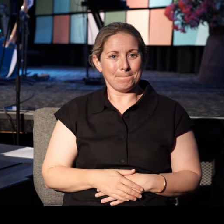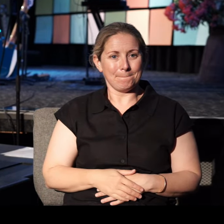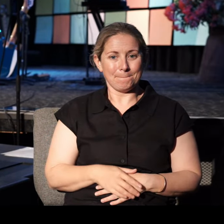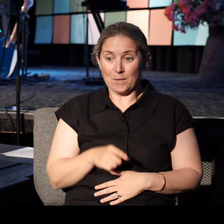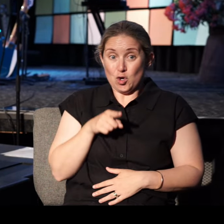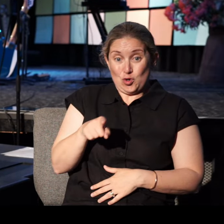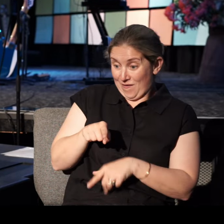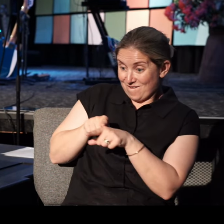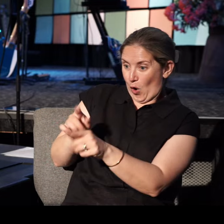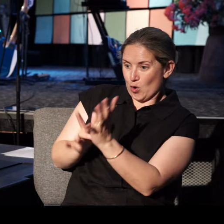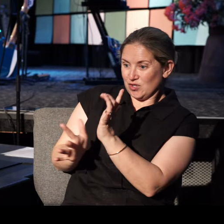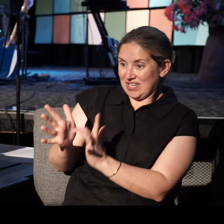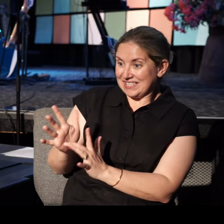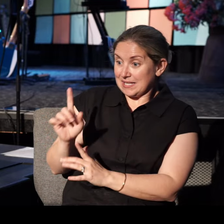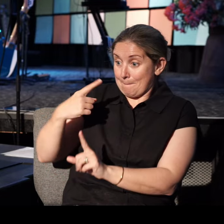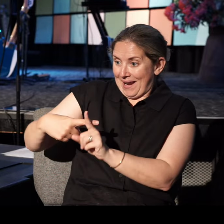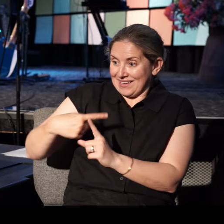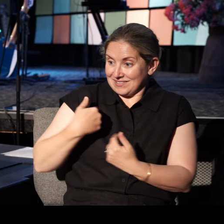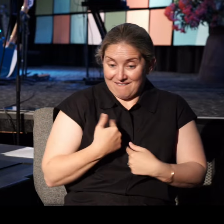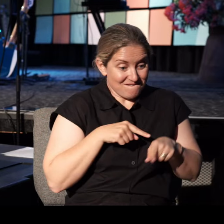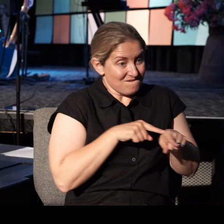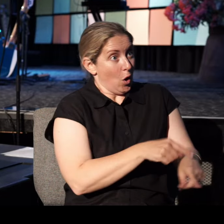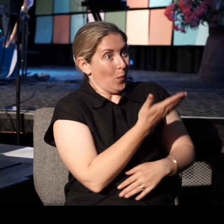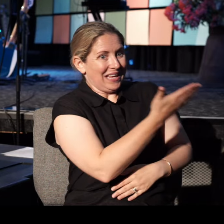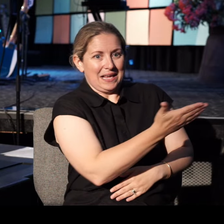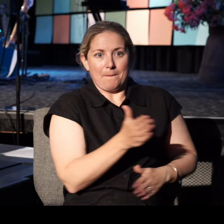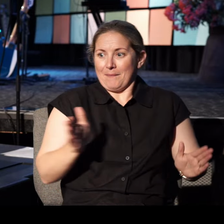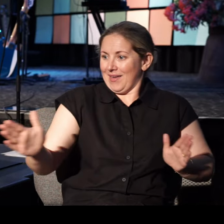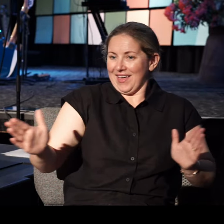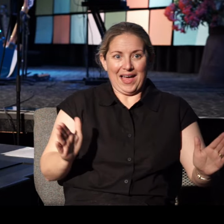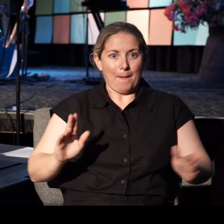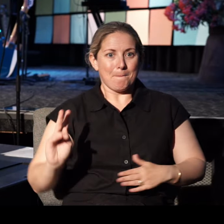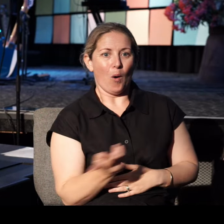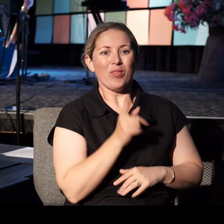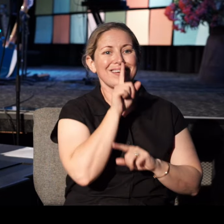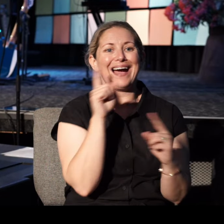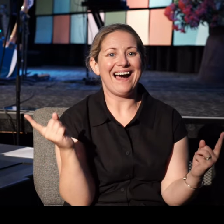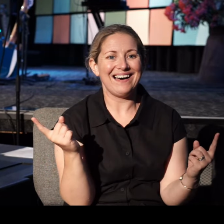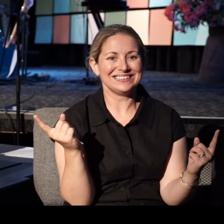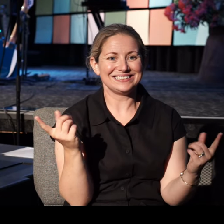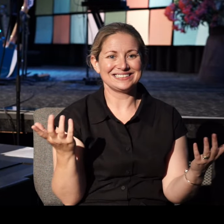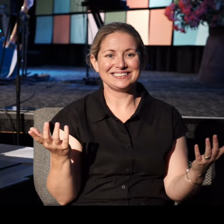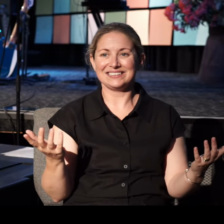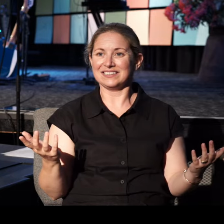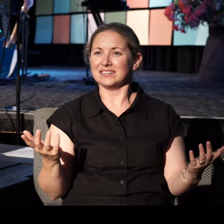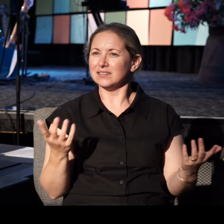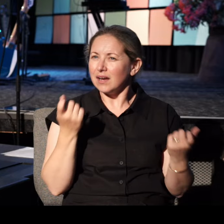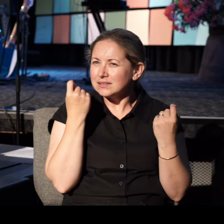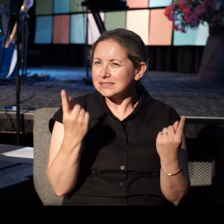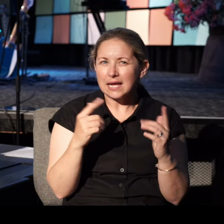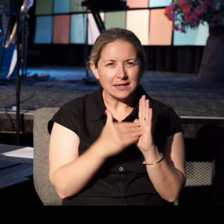This is how we know who the children of God here and who the children. Just see, there's the teaching of the passage. You with me?